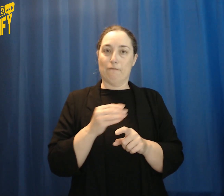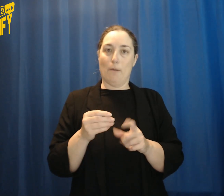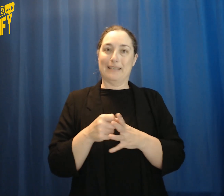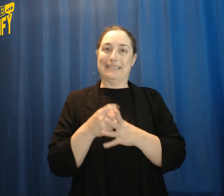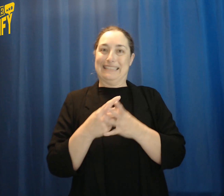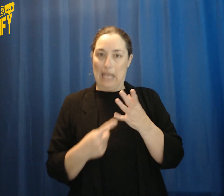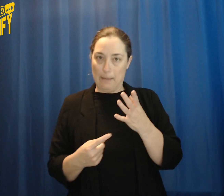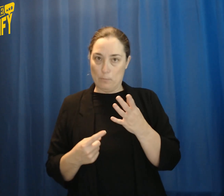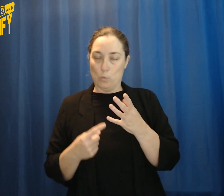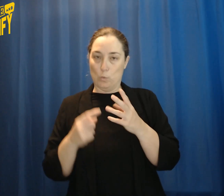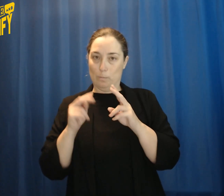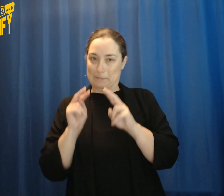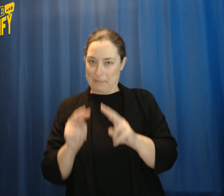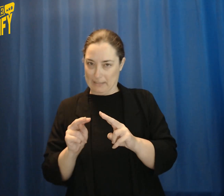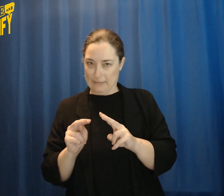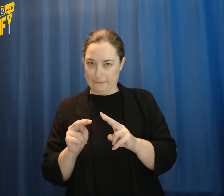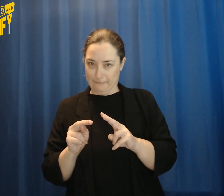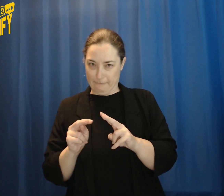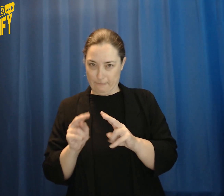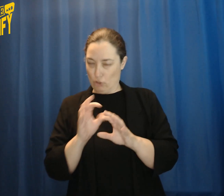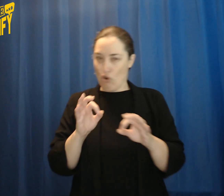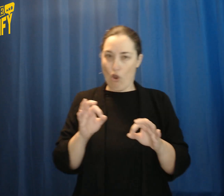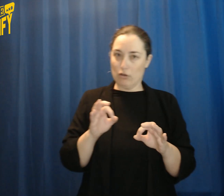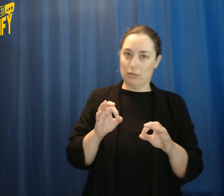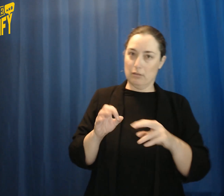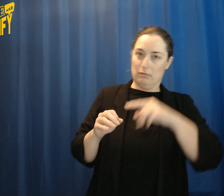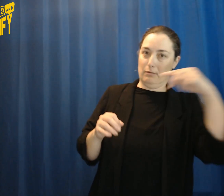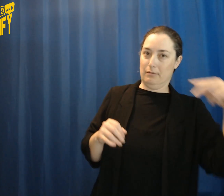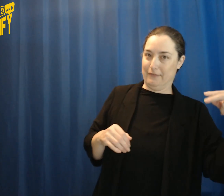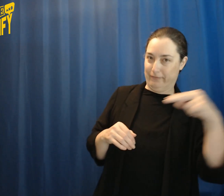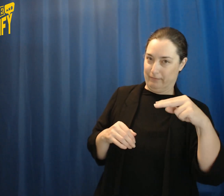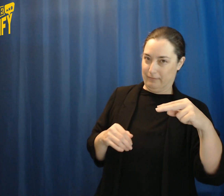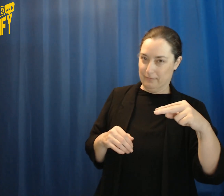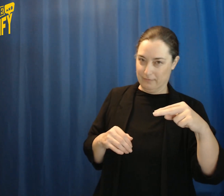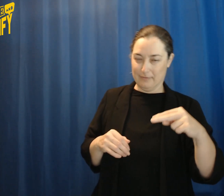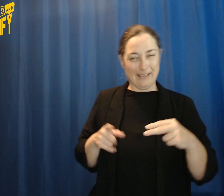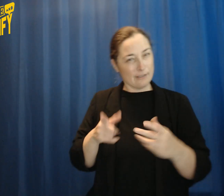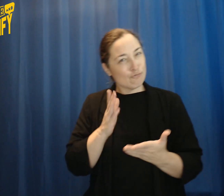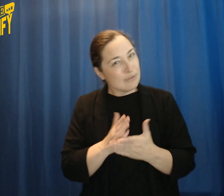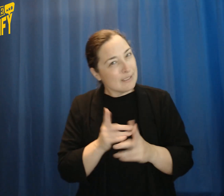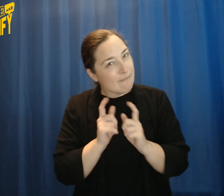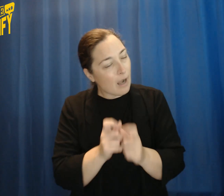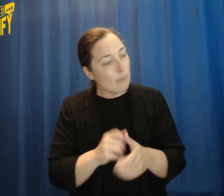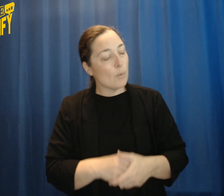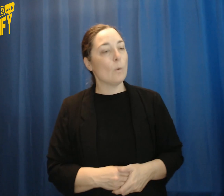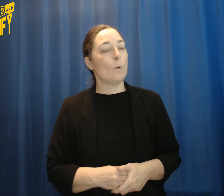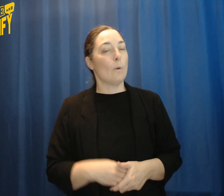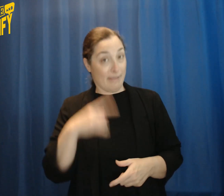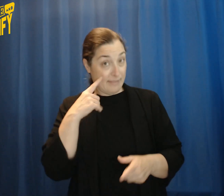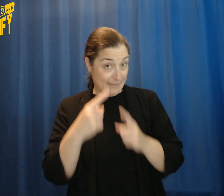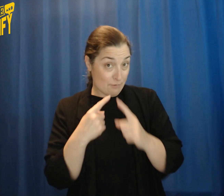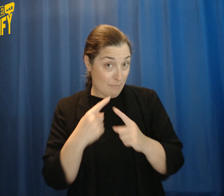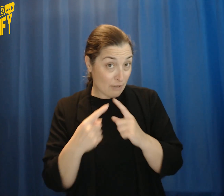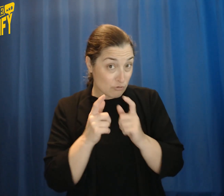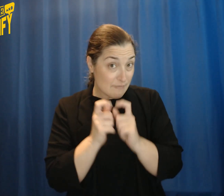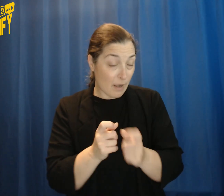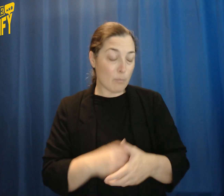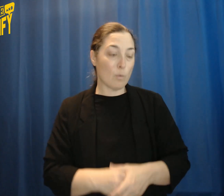observed perspective, is incredibly valuable. And I think the information is really valuable. I don't want